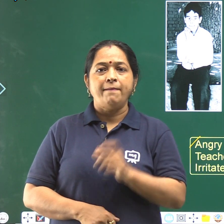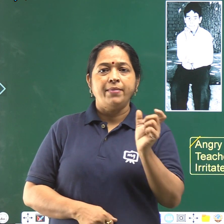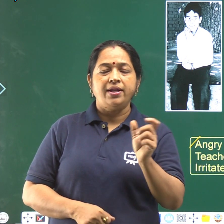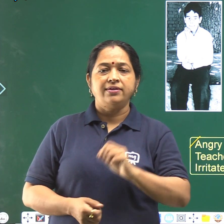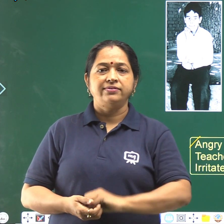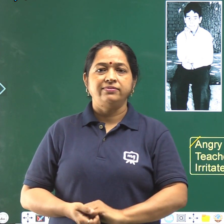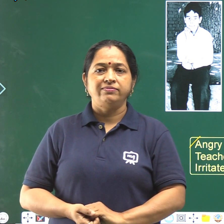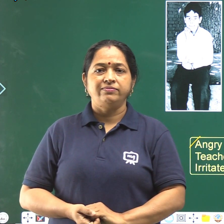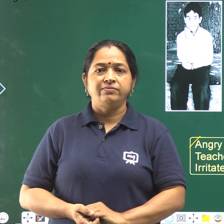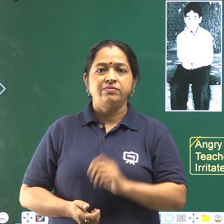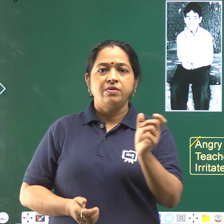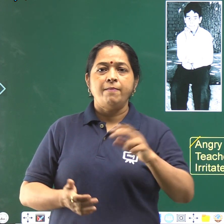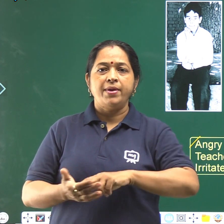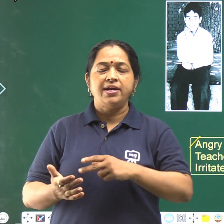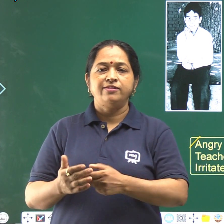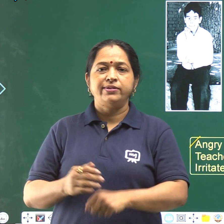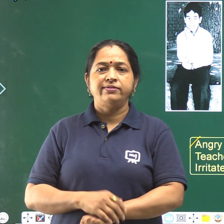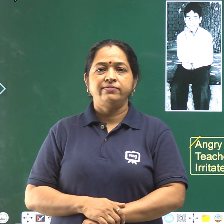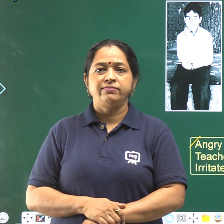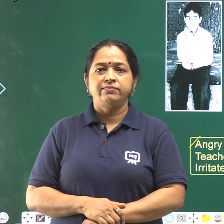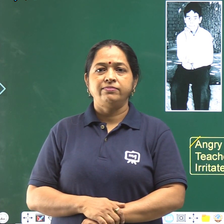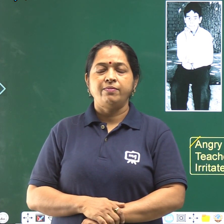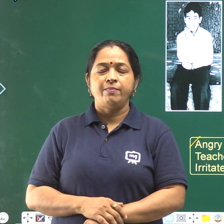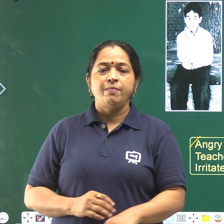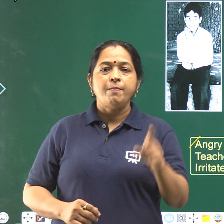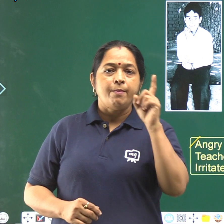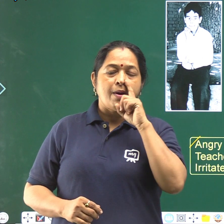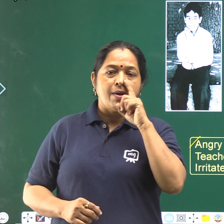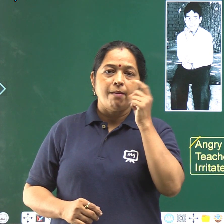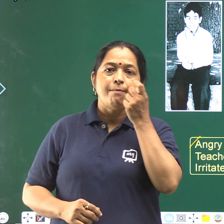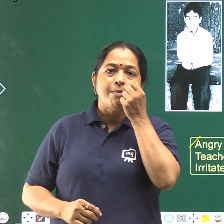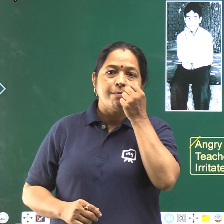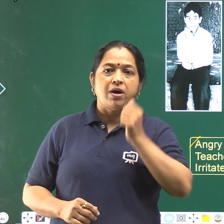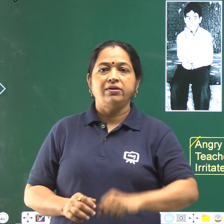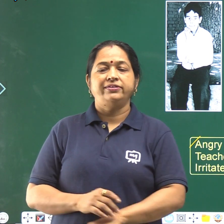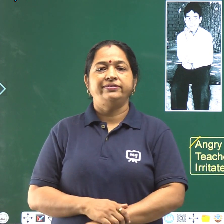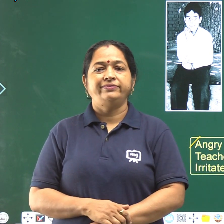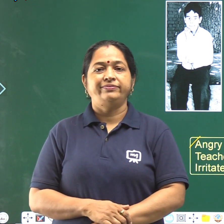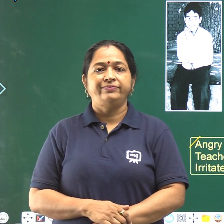Parents. Parents means? Mata pita.